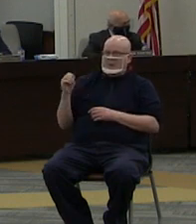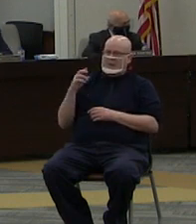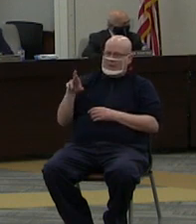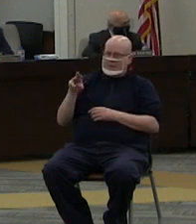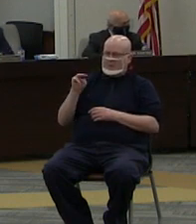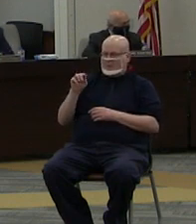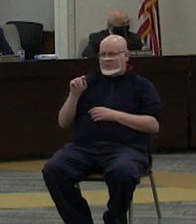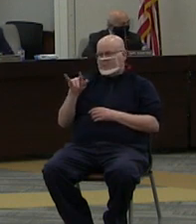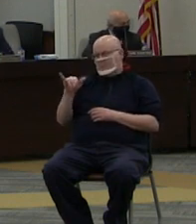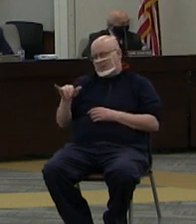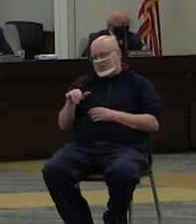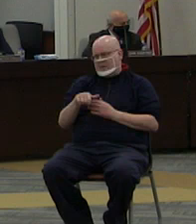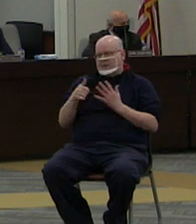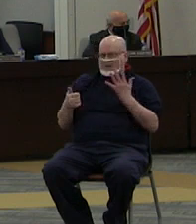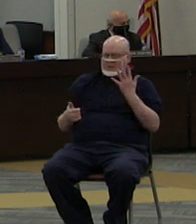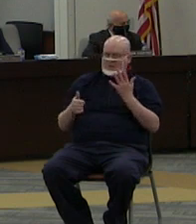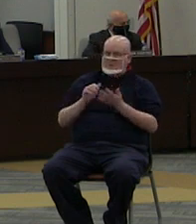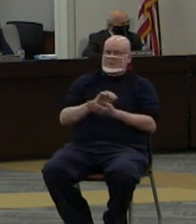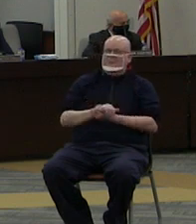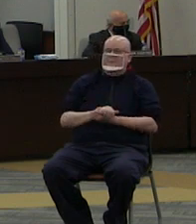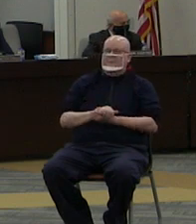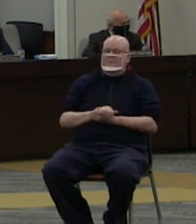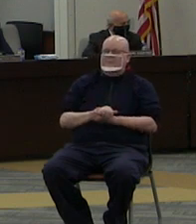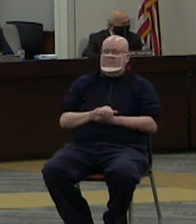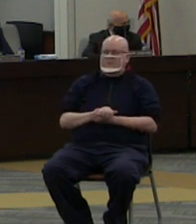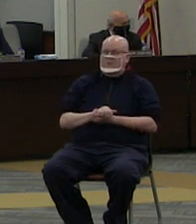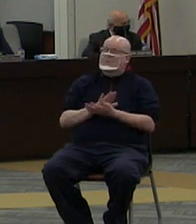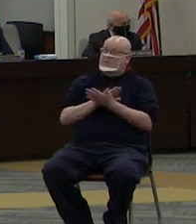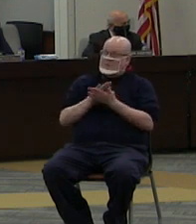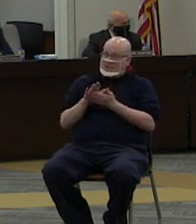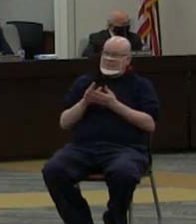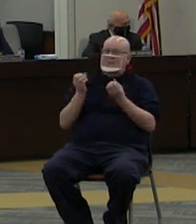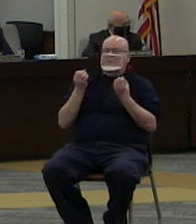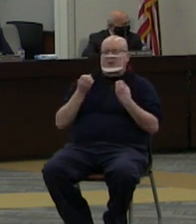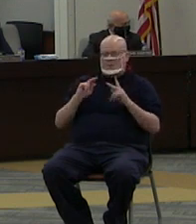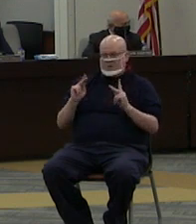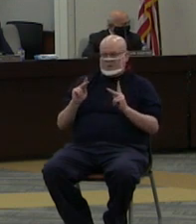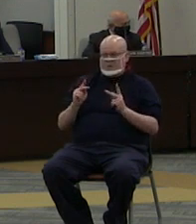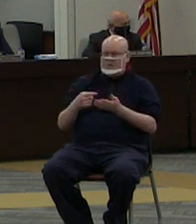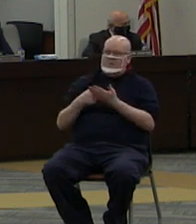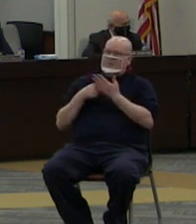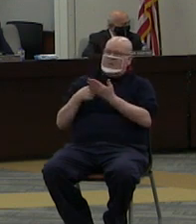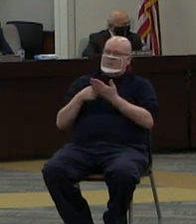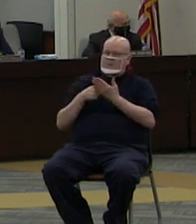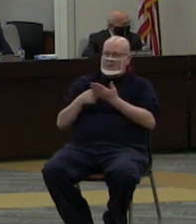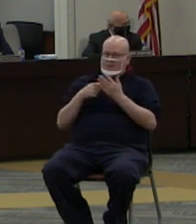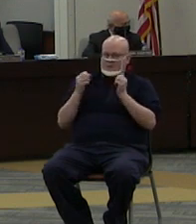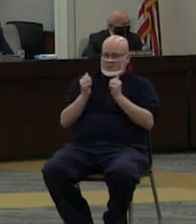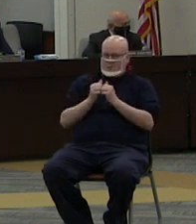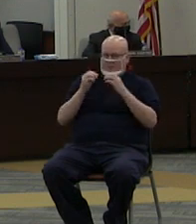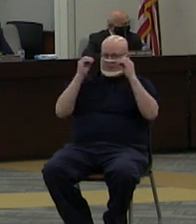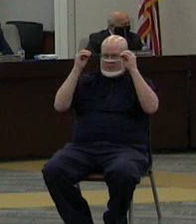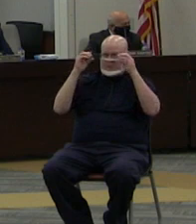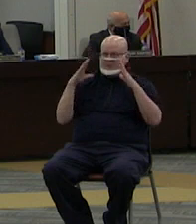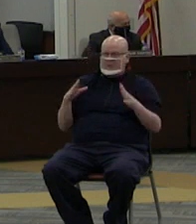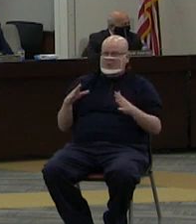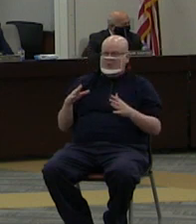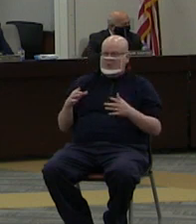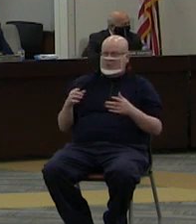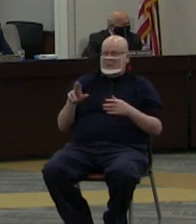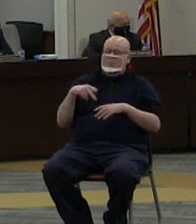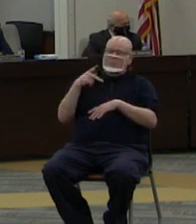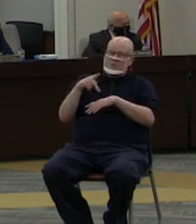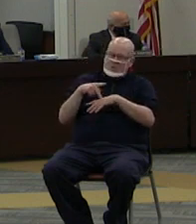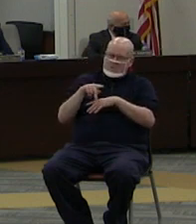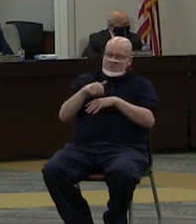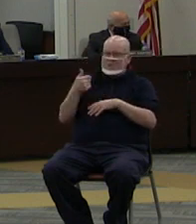and Dr. Bogus. It was just nice to have an opportunity to talk with some teachers as well as administrators together